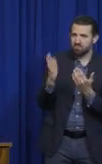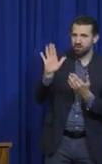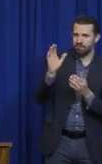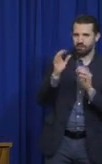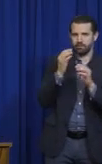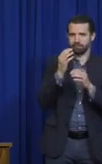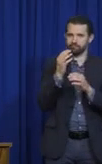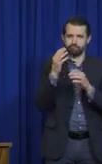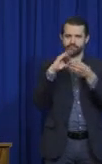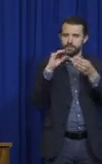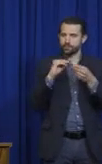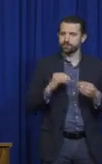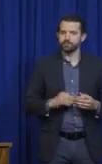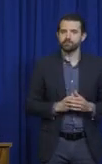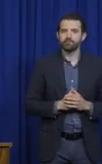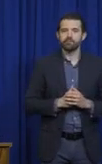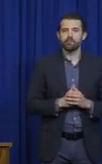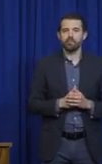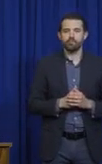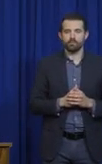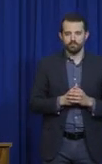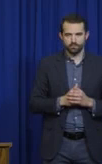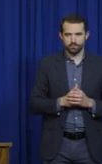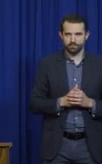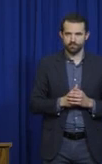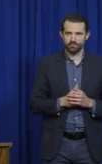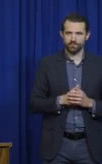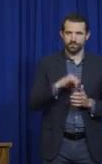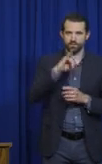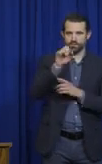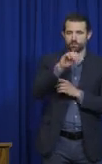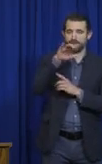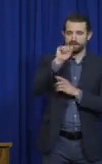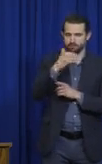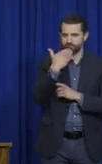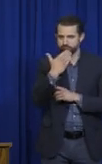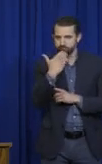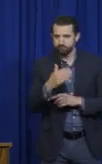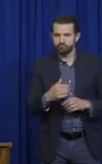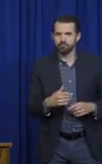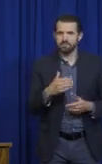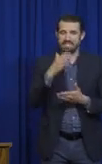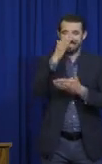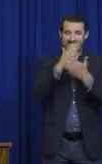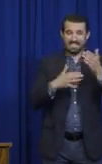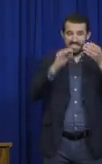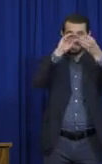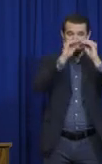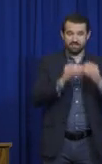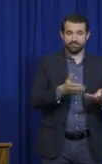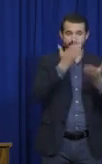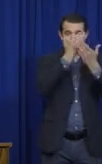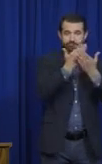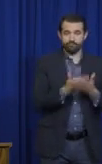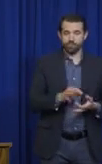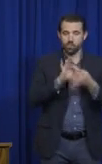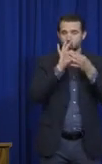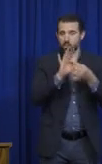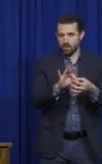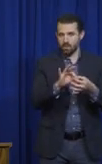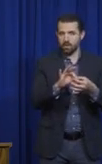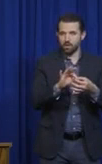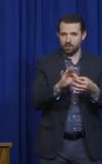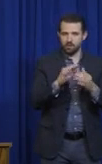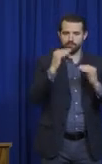about some data that we've recently released around deeply concerning racial disparities around coronavirus across